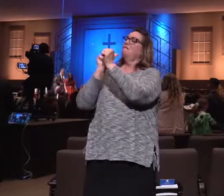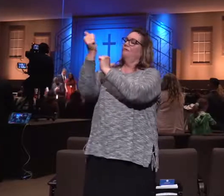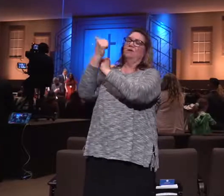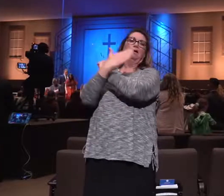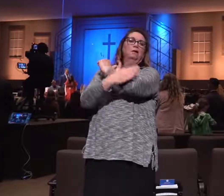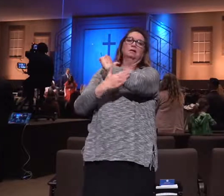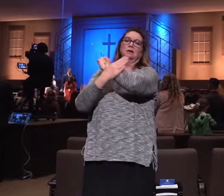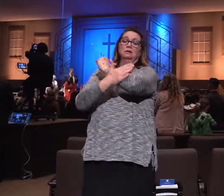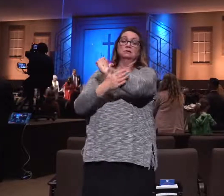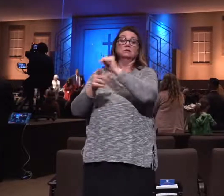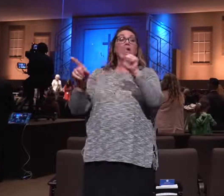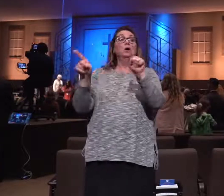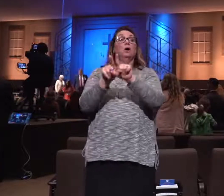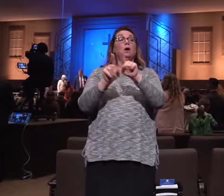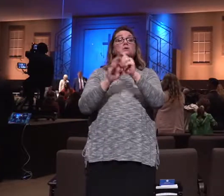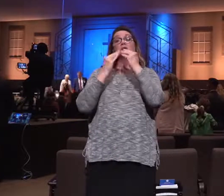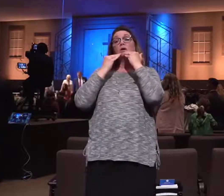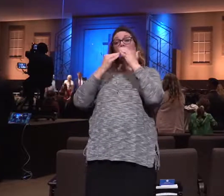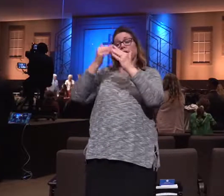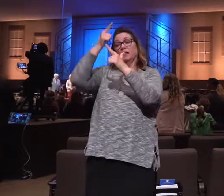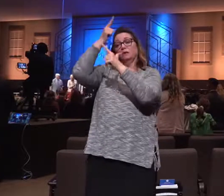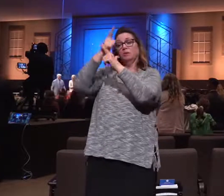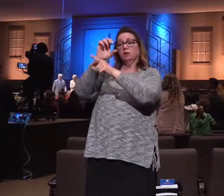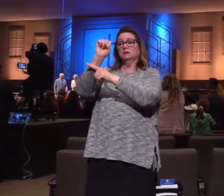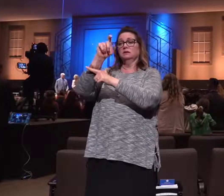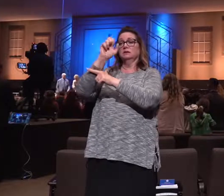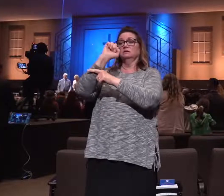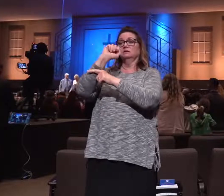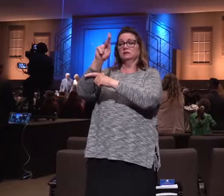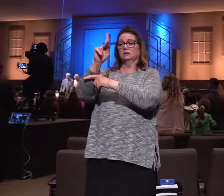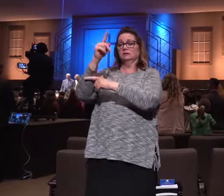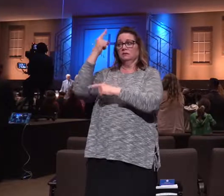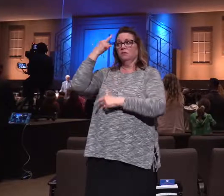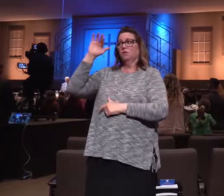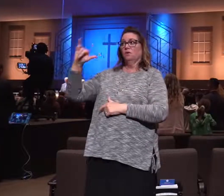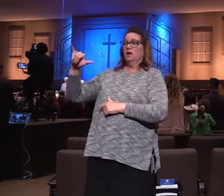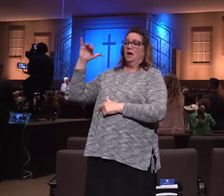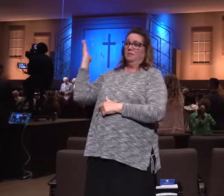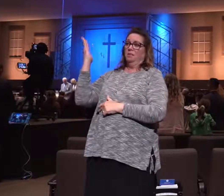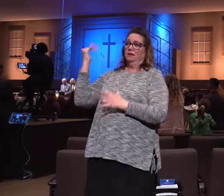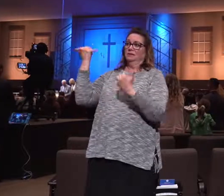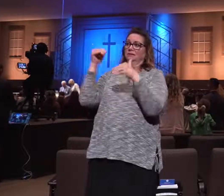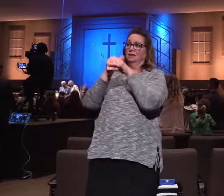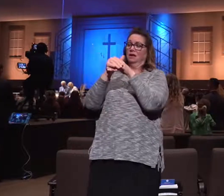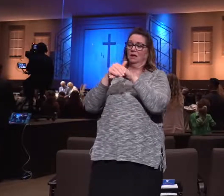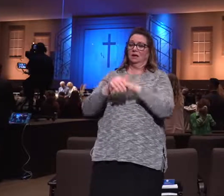thank Dr. Sis for that great message tonight? What a blessing.